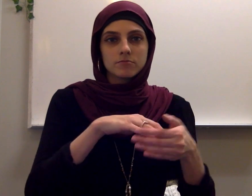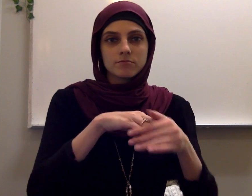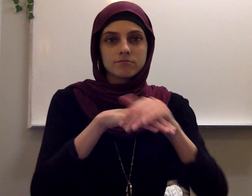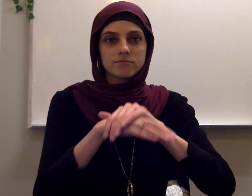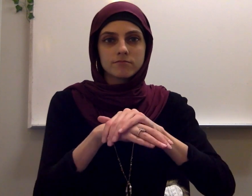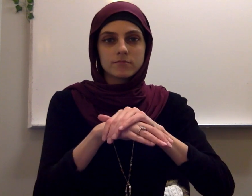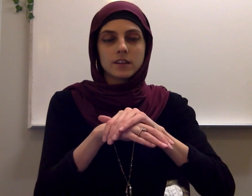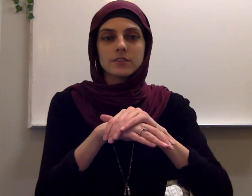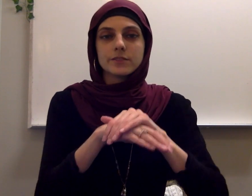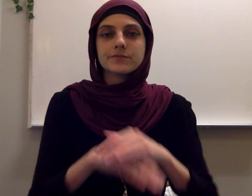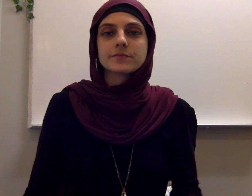Cover.